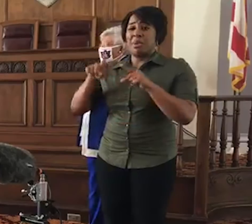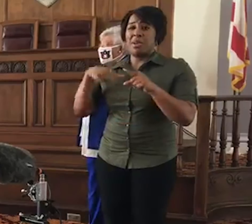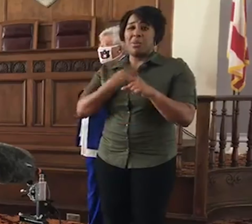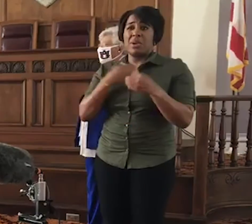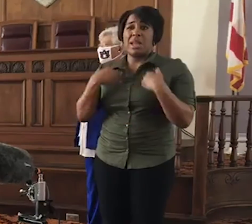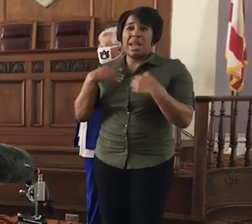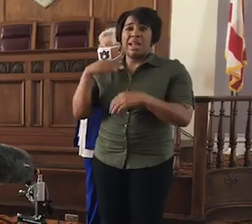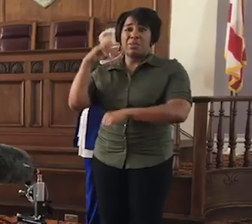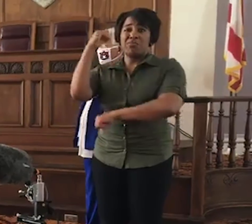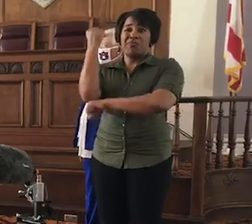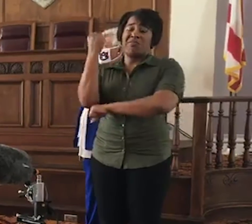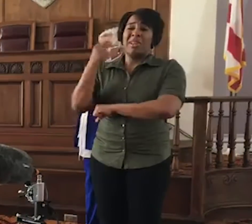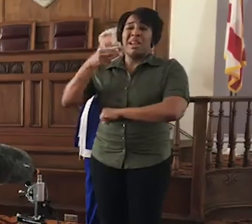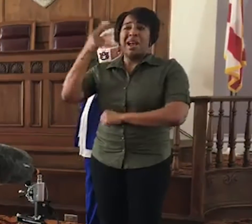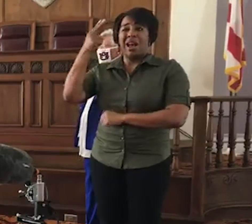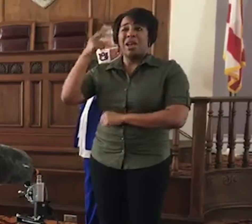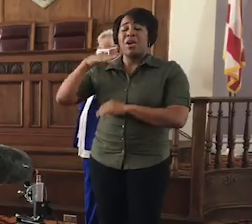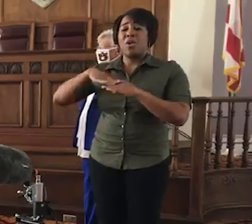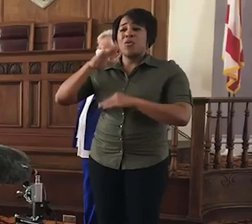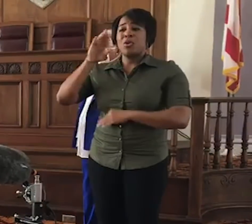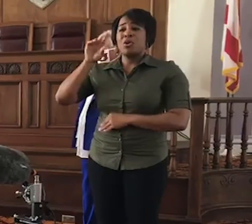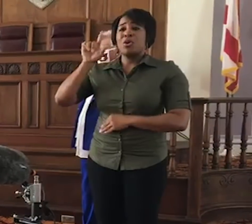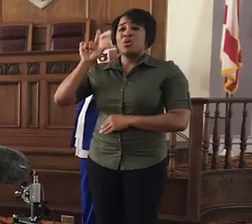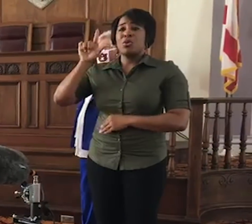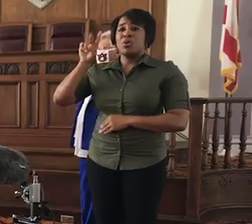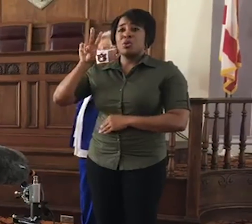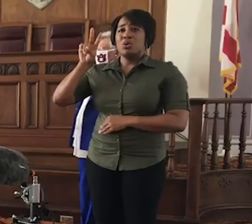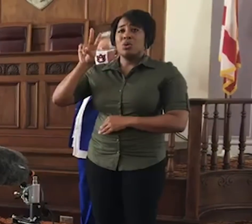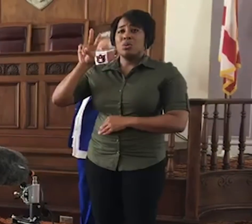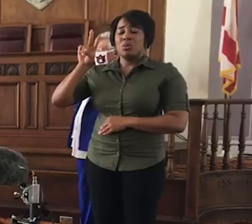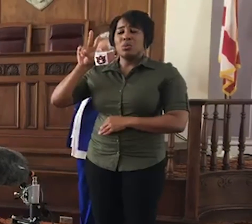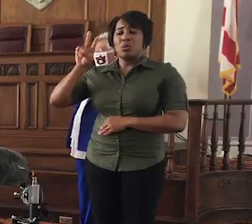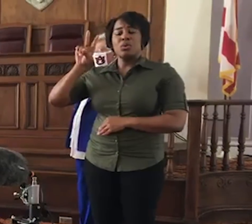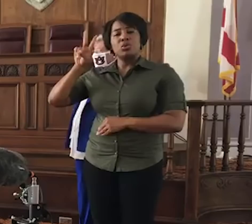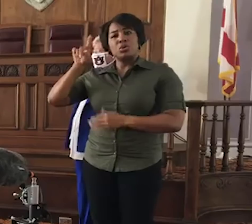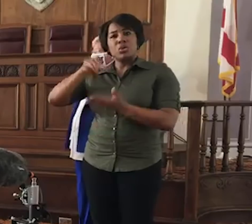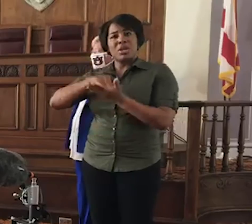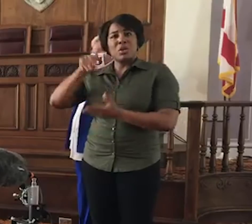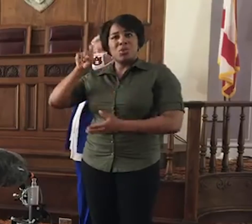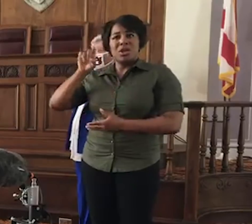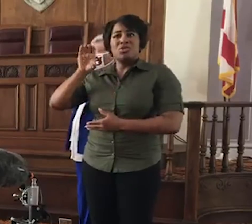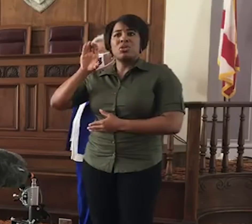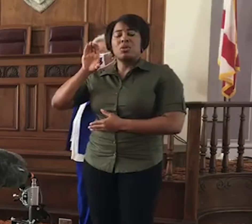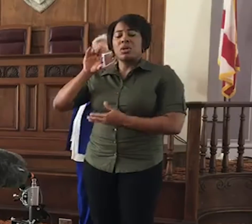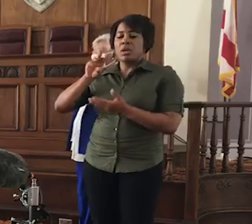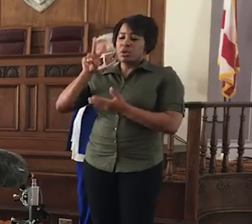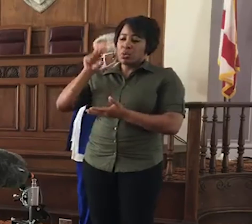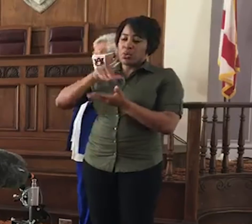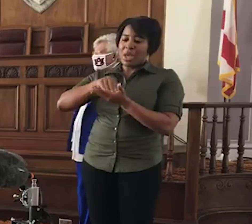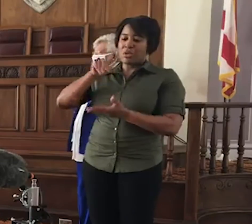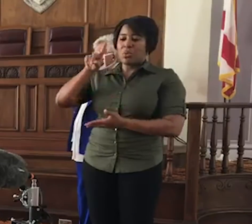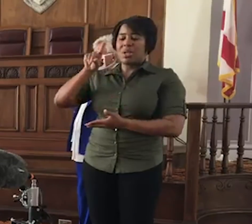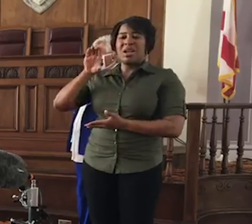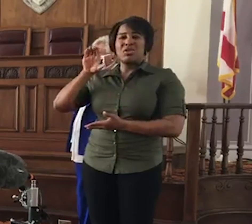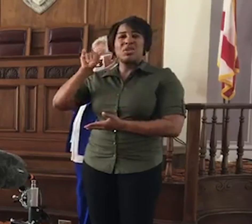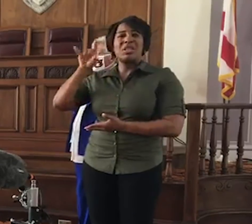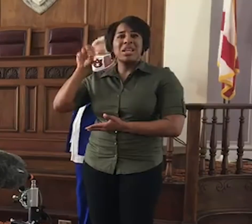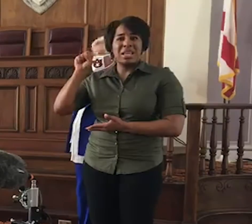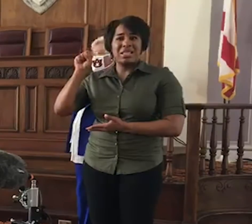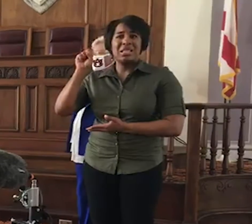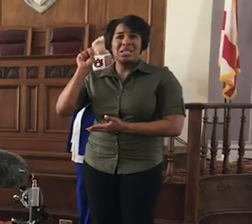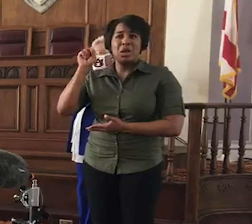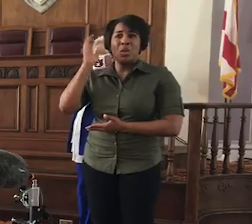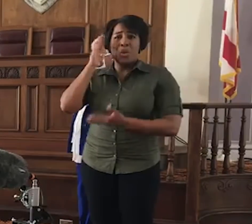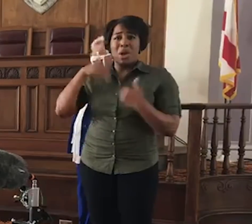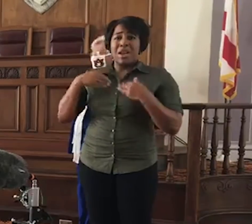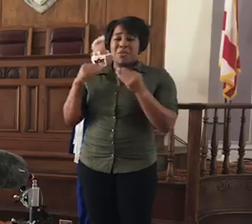daily cases yesterday of over 2,100 cases. We'll have more than between 40 and 45 deaths added to the total today,